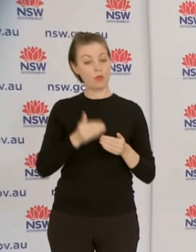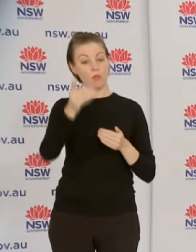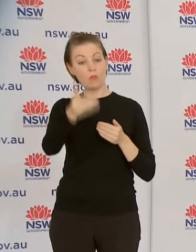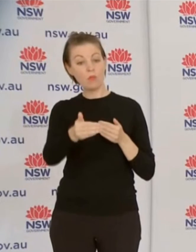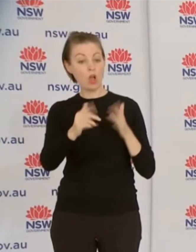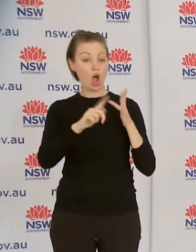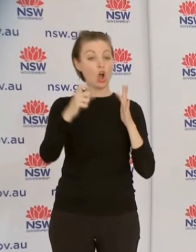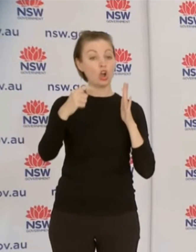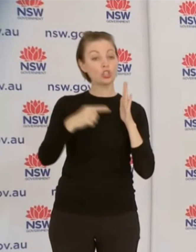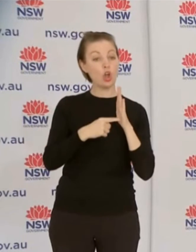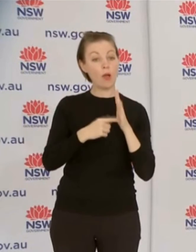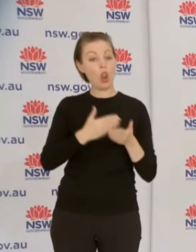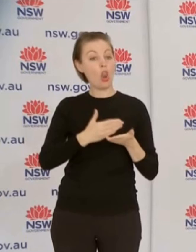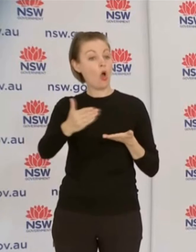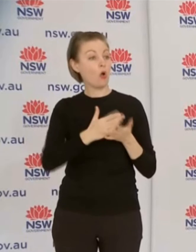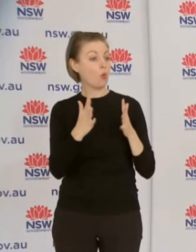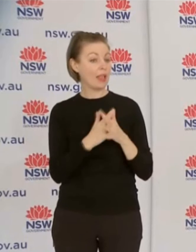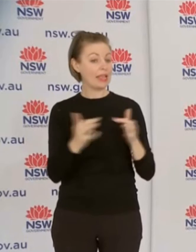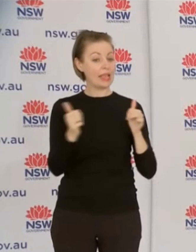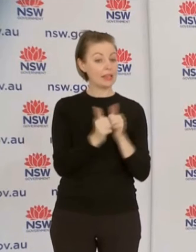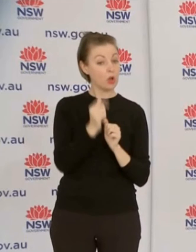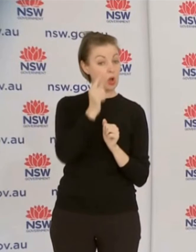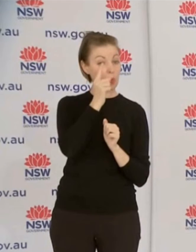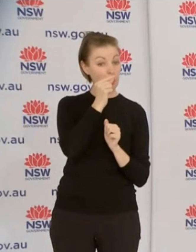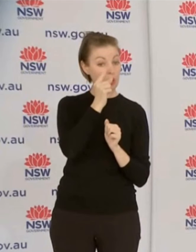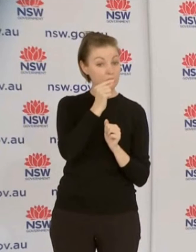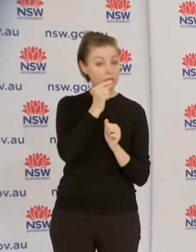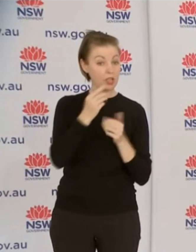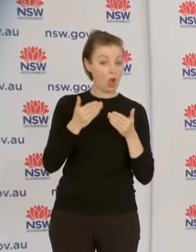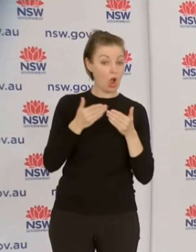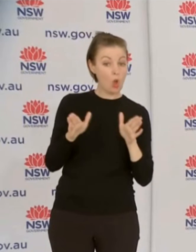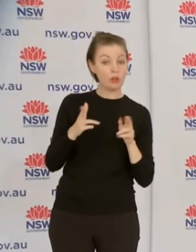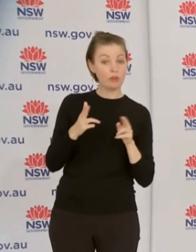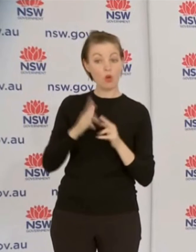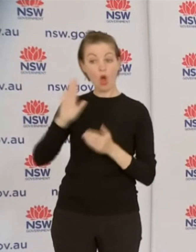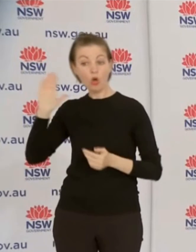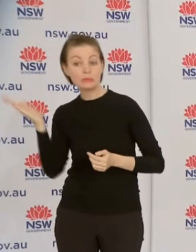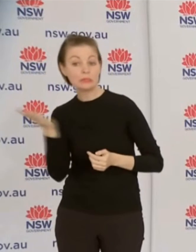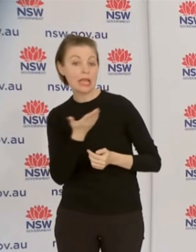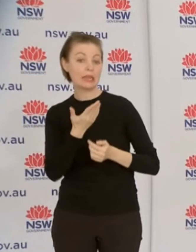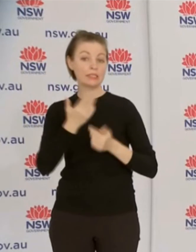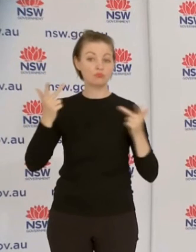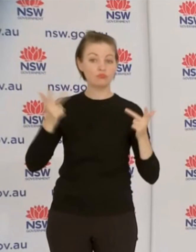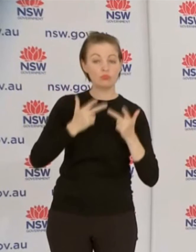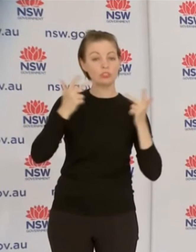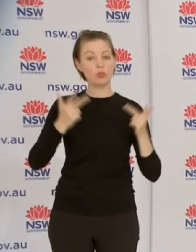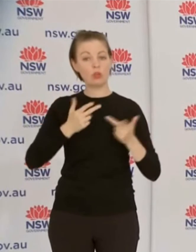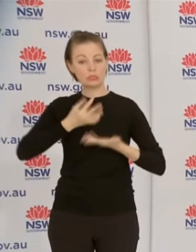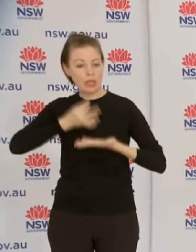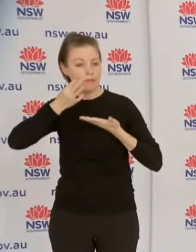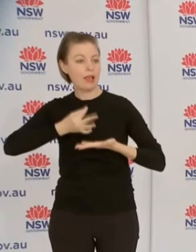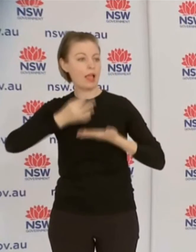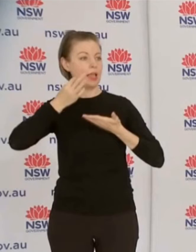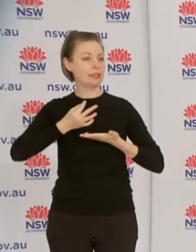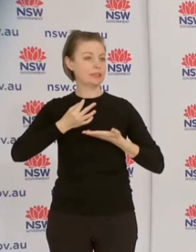trial the reopening of hospitality in a particular LGA with low cases and high vaccination rates. Is that something that you would consider?